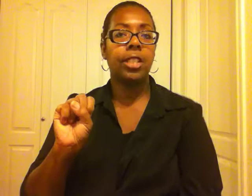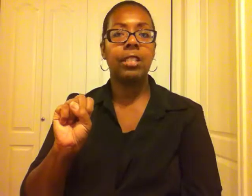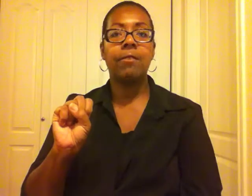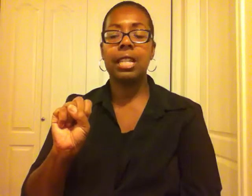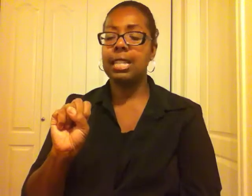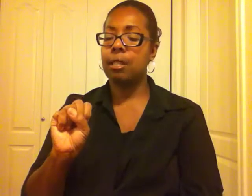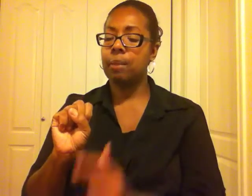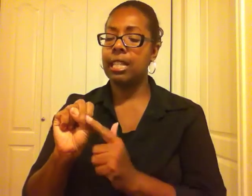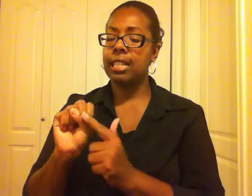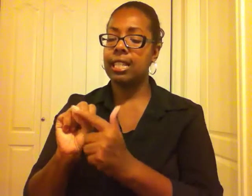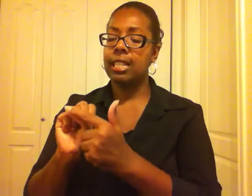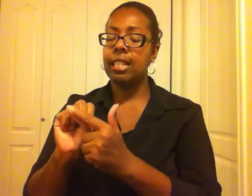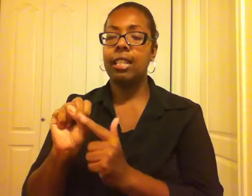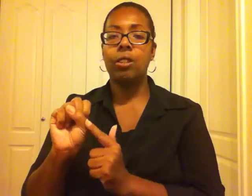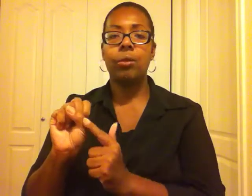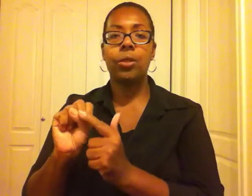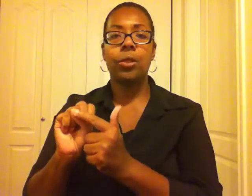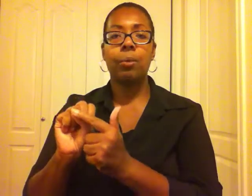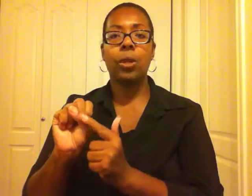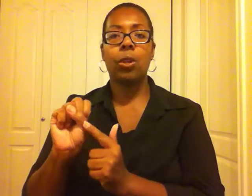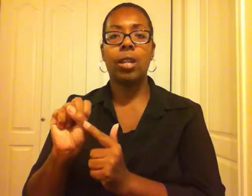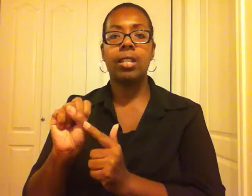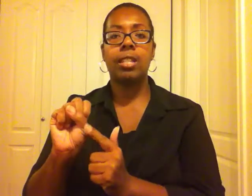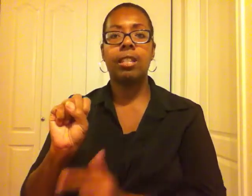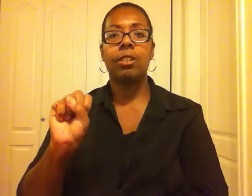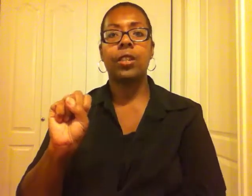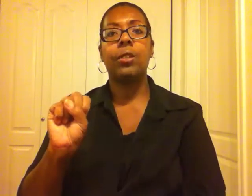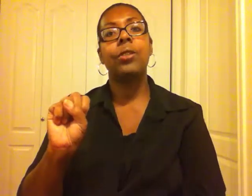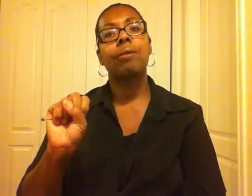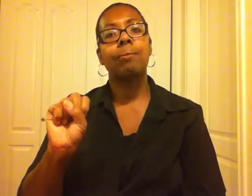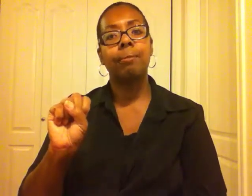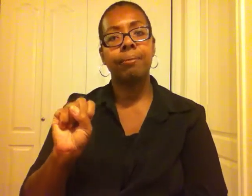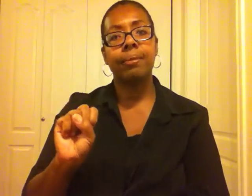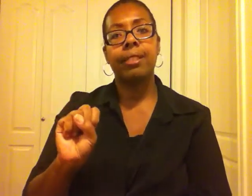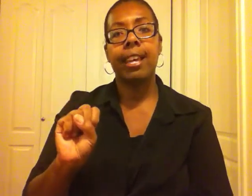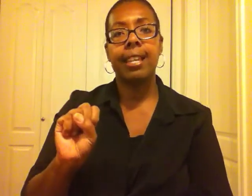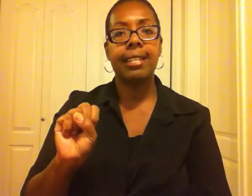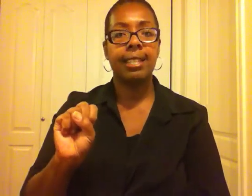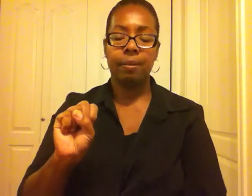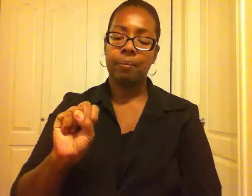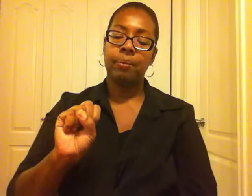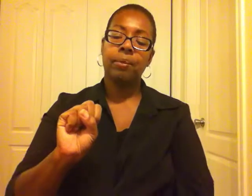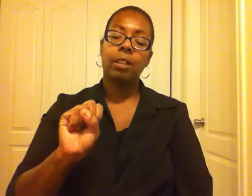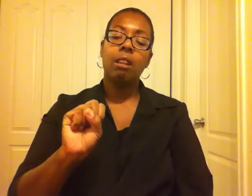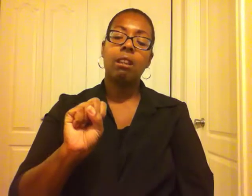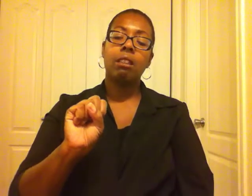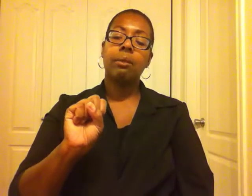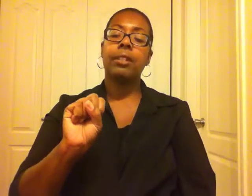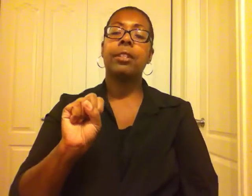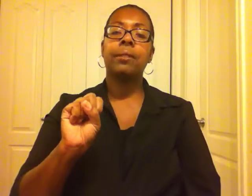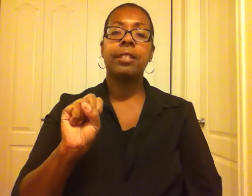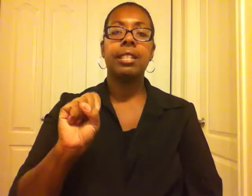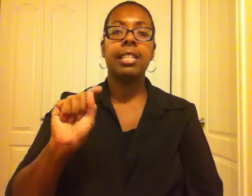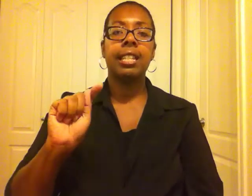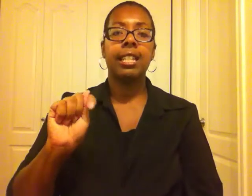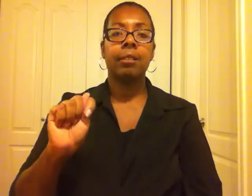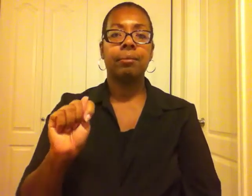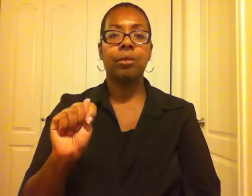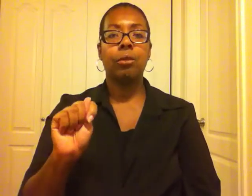Just a fist, basically, with your thumb across your fingers. S. And then we're going to go into a T.